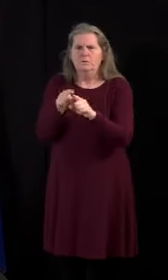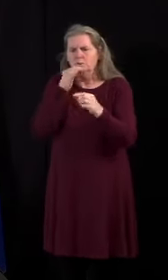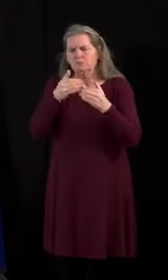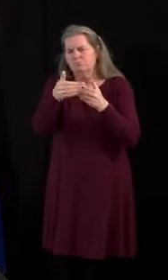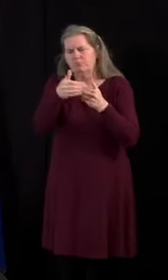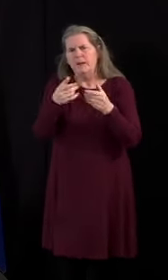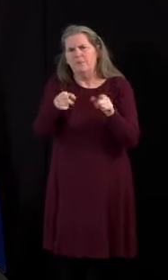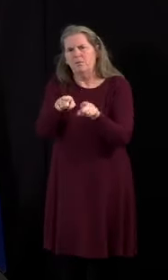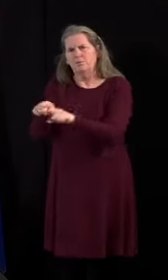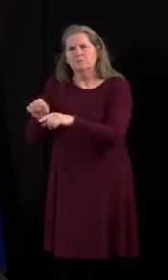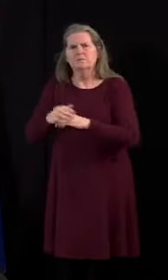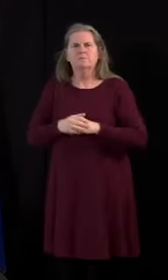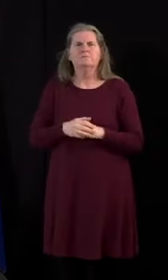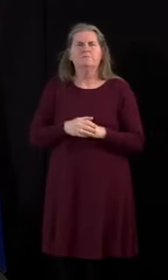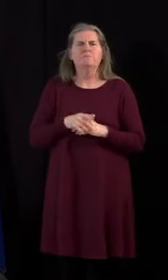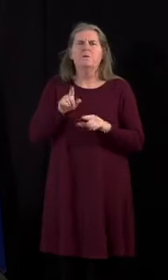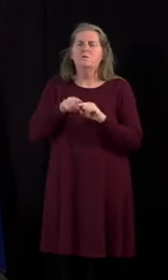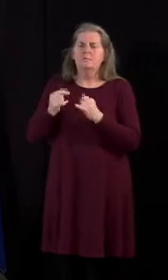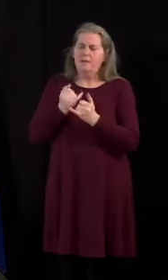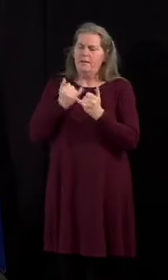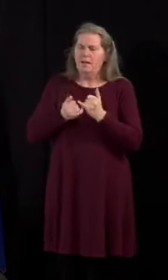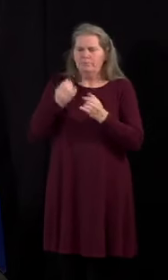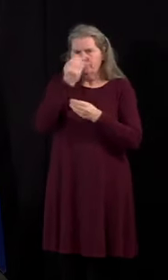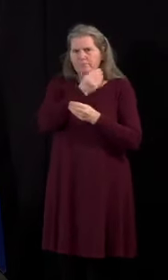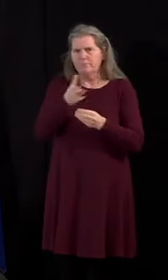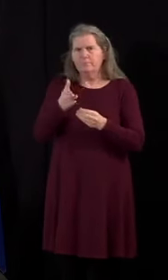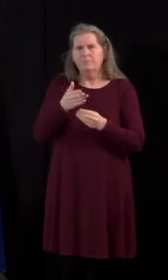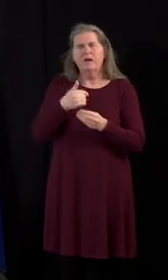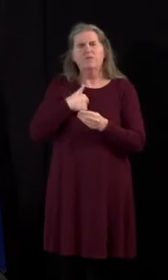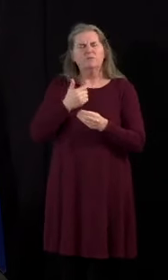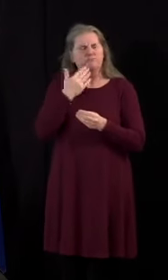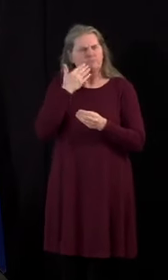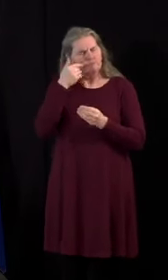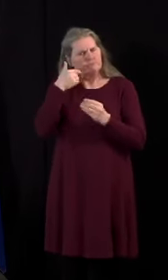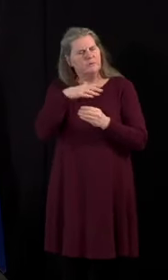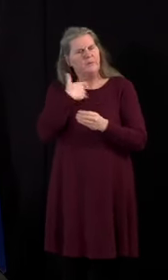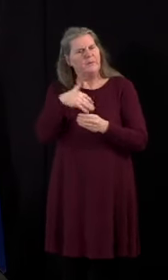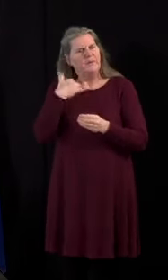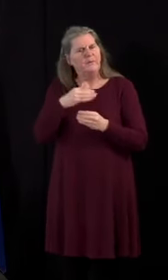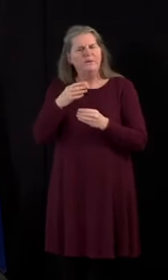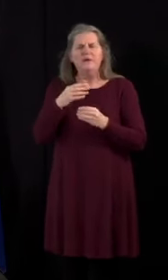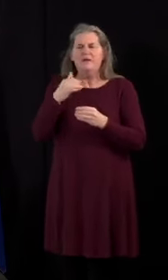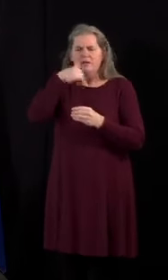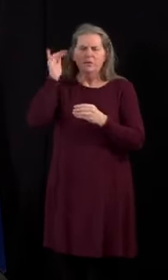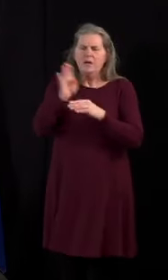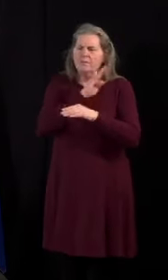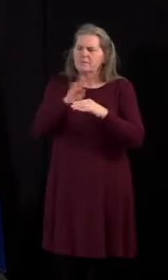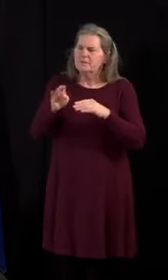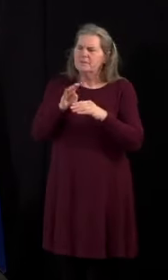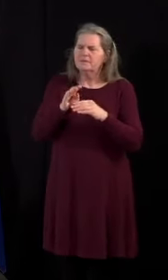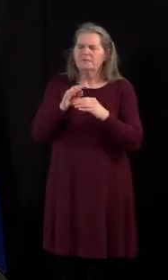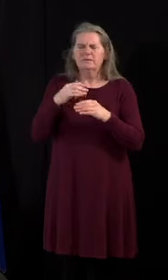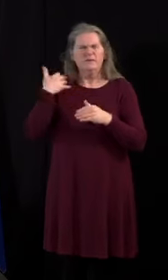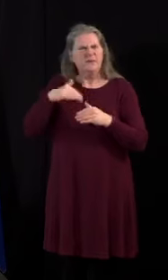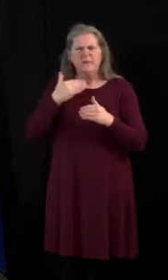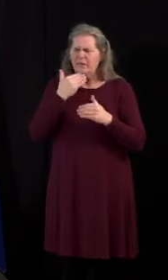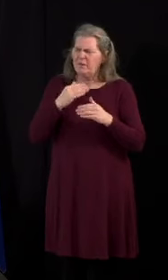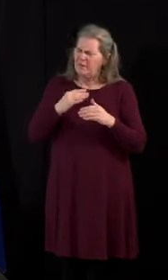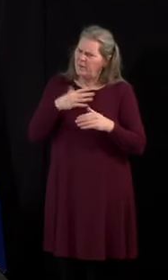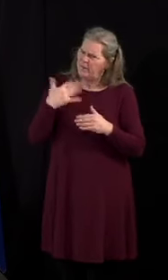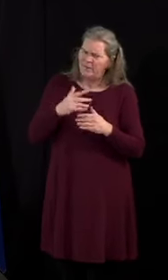come. I would like to conclude by saying a few words about how resilient Yukon business community is. We've